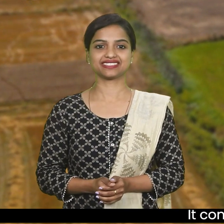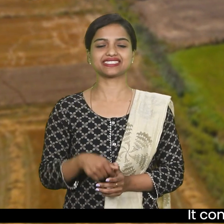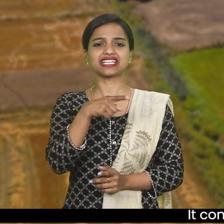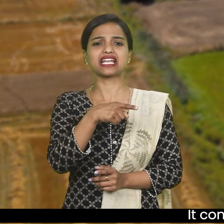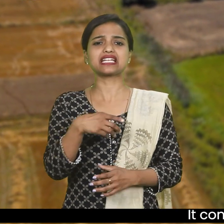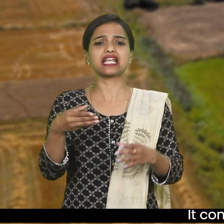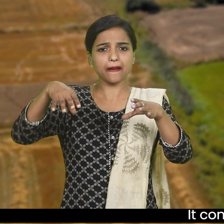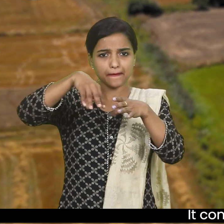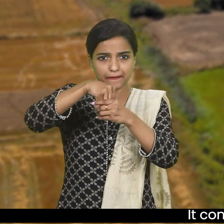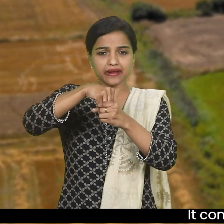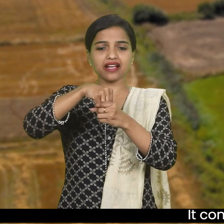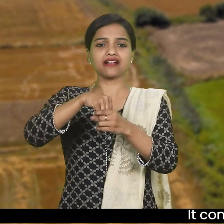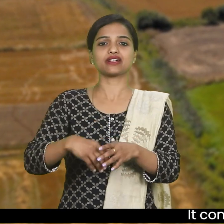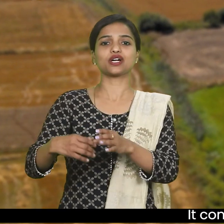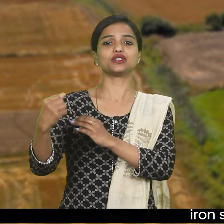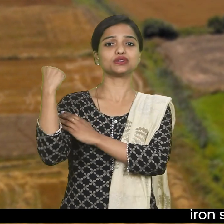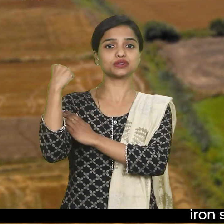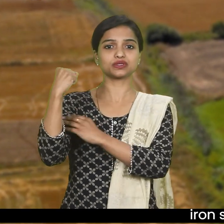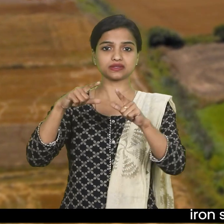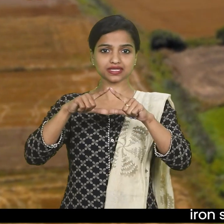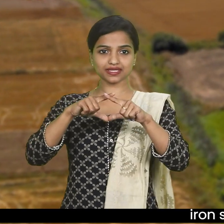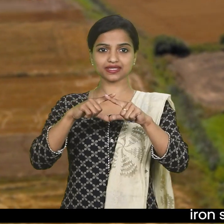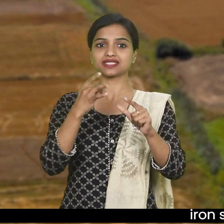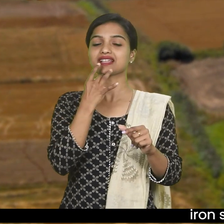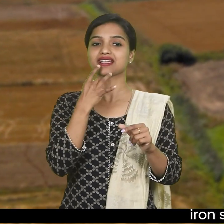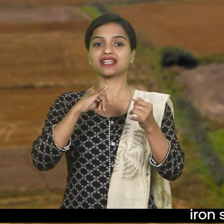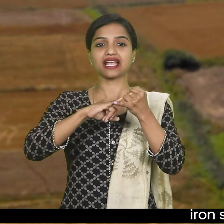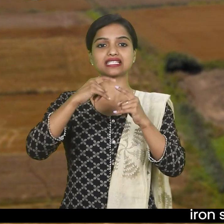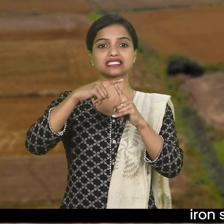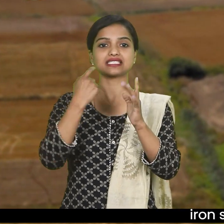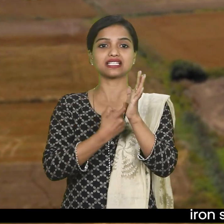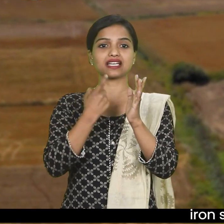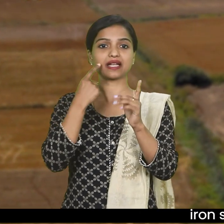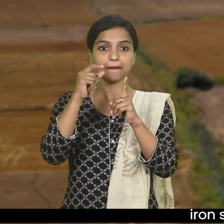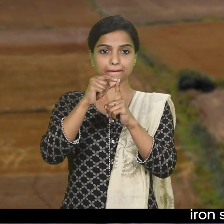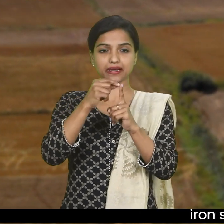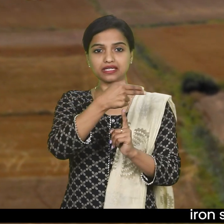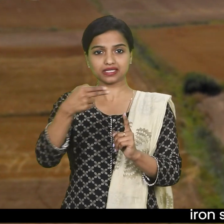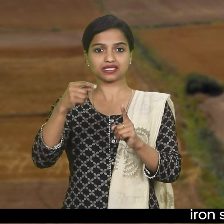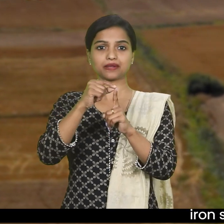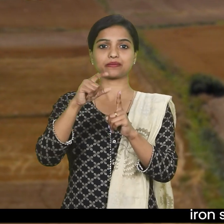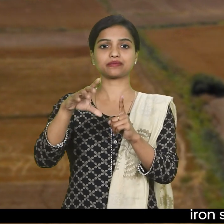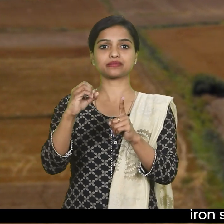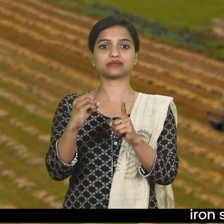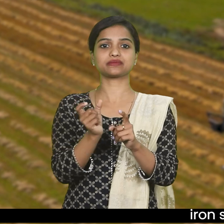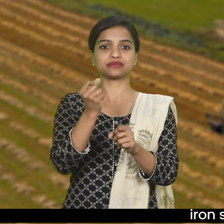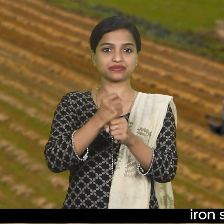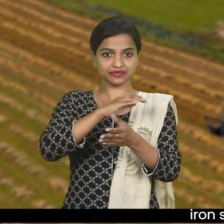It contains a strong triangular iron strip called ploughshare.